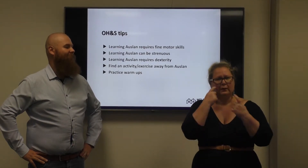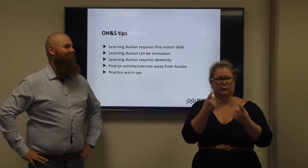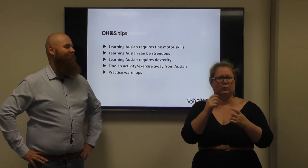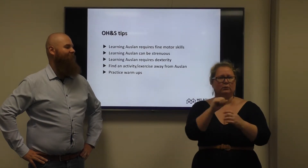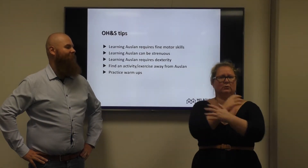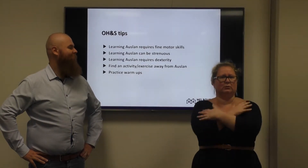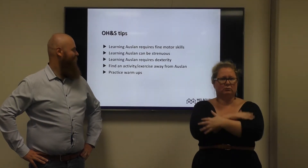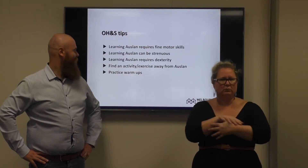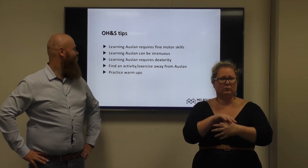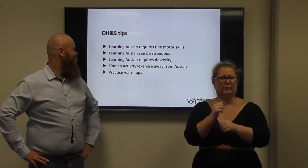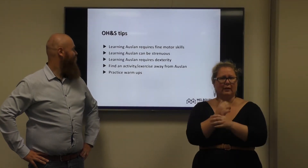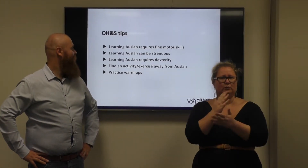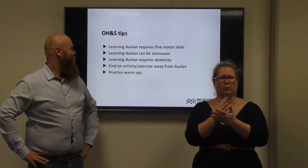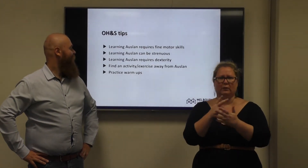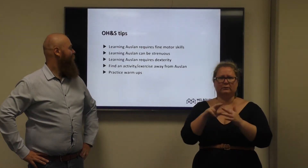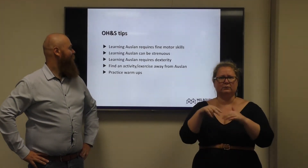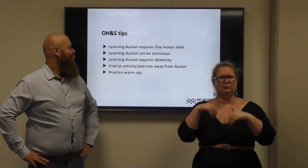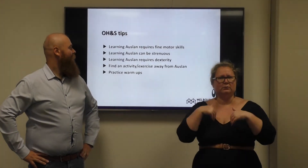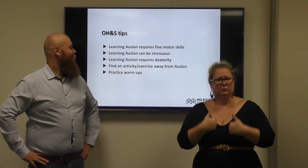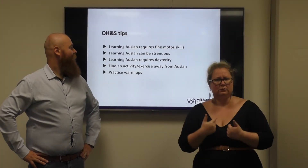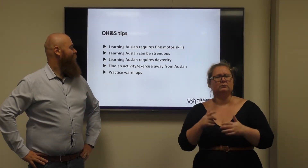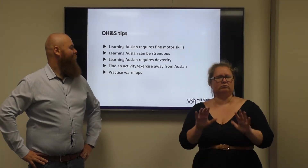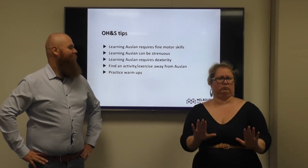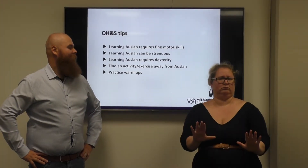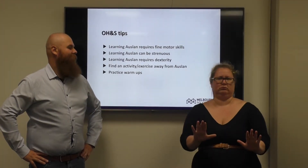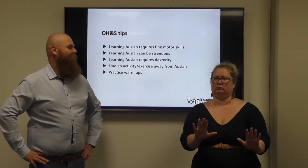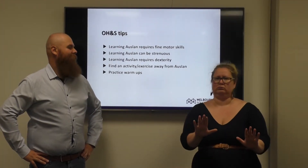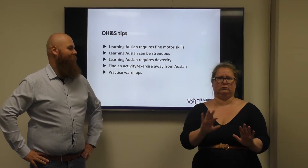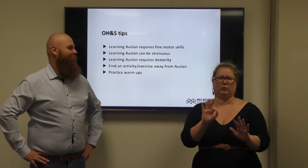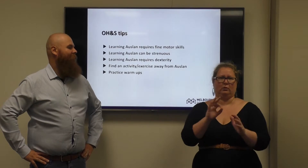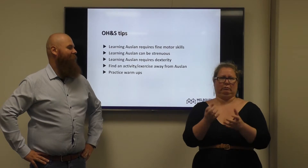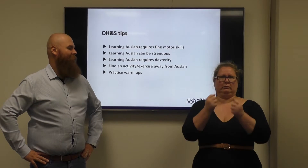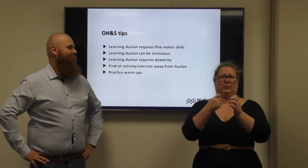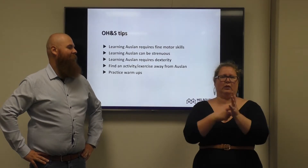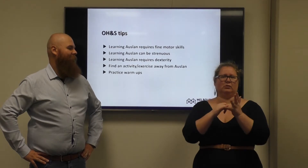have some risks in terms of your physical health. You can be quite tired and fatigued.